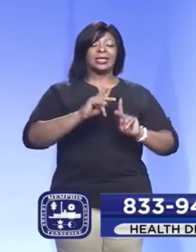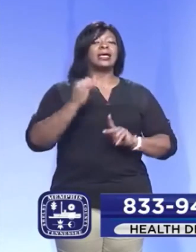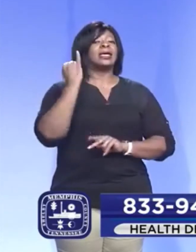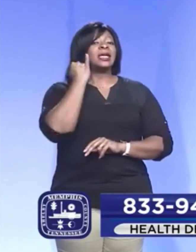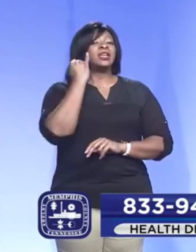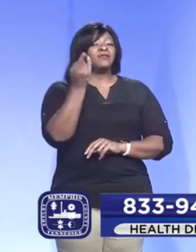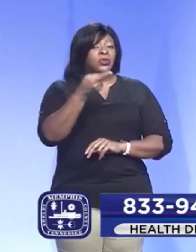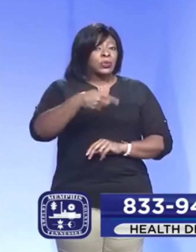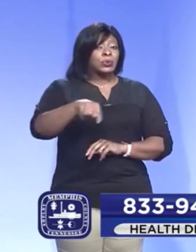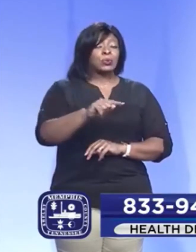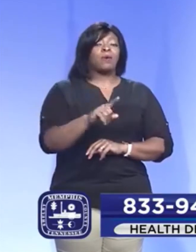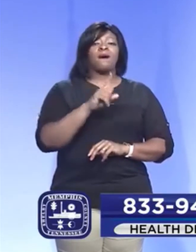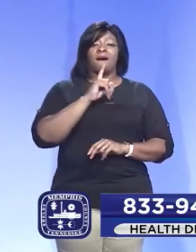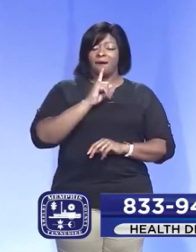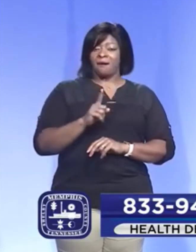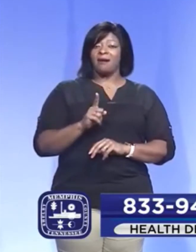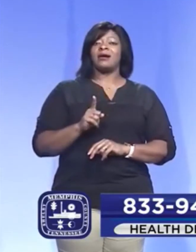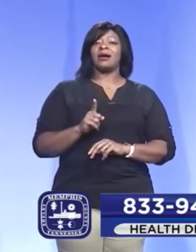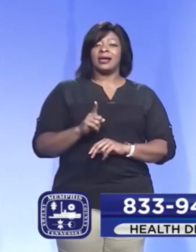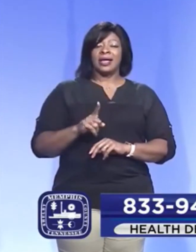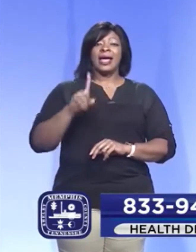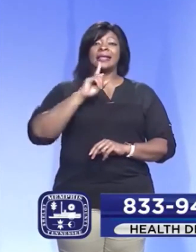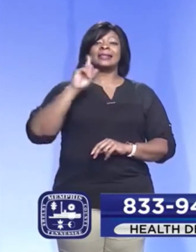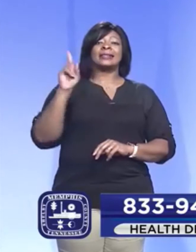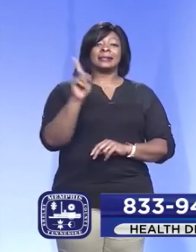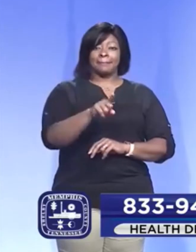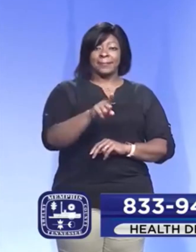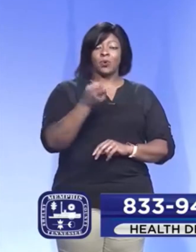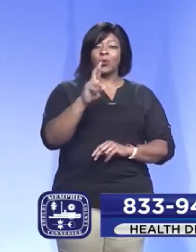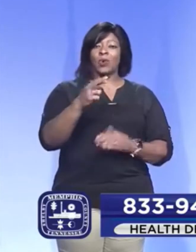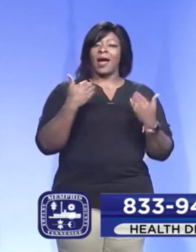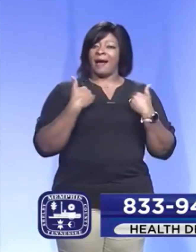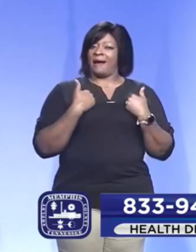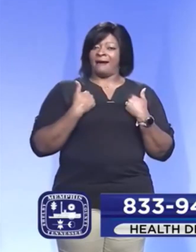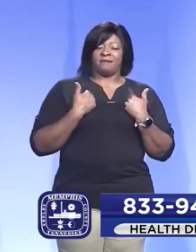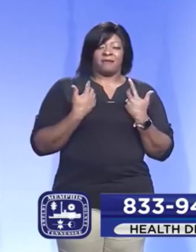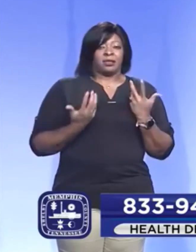you are summoned, you have some